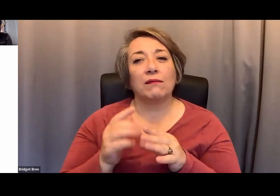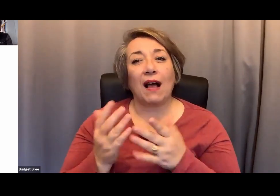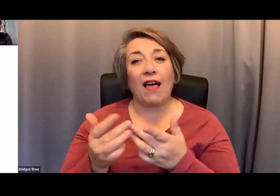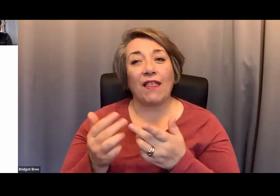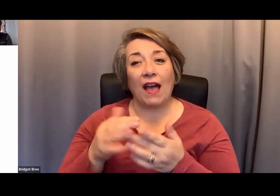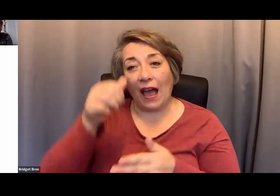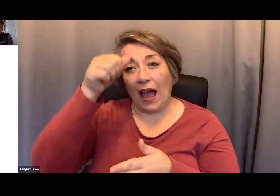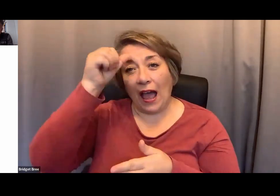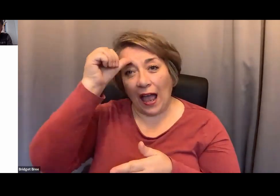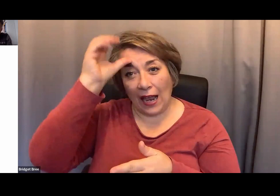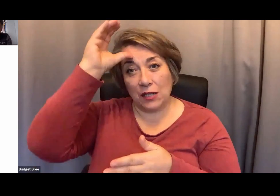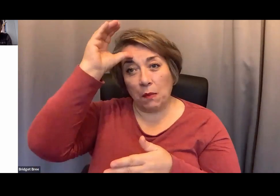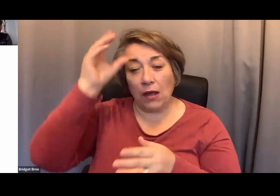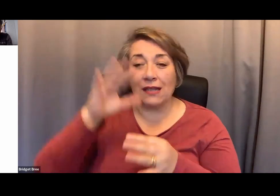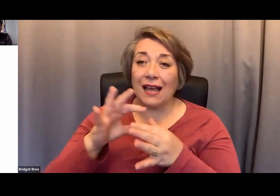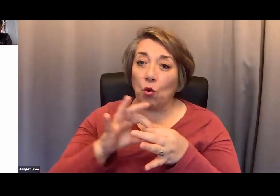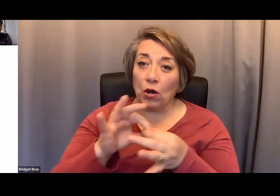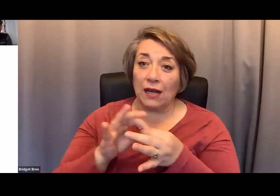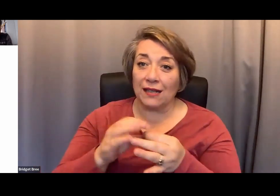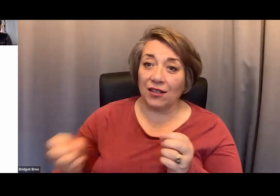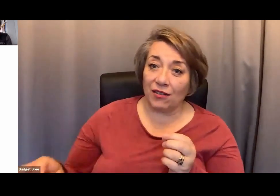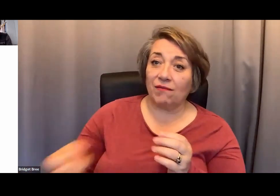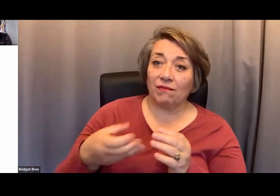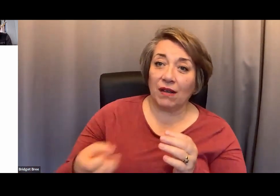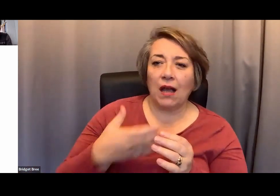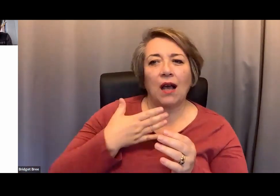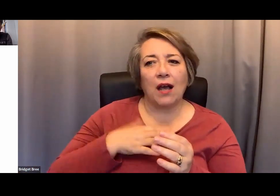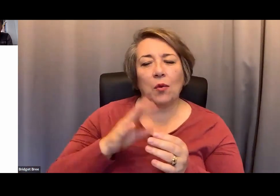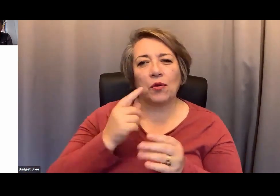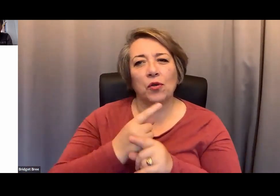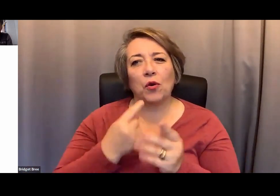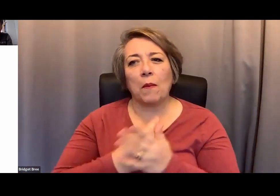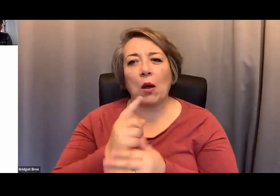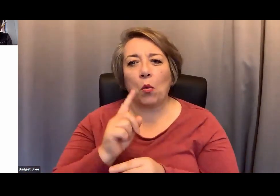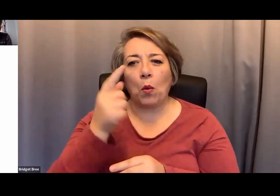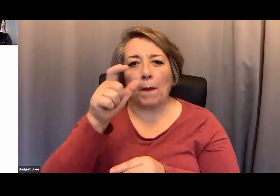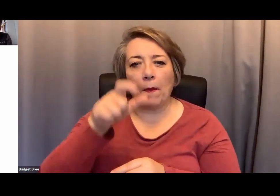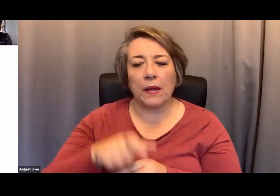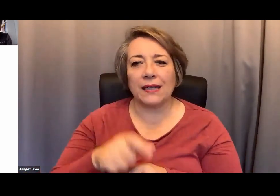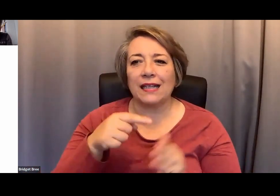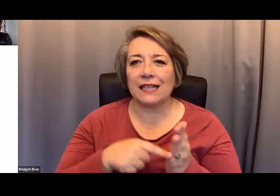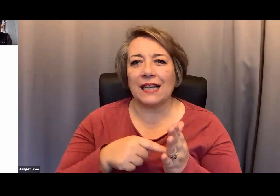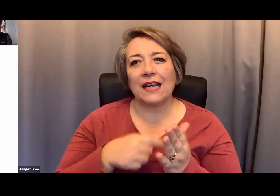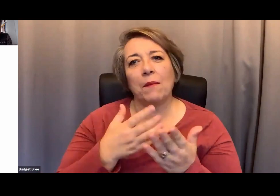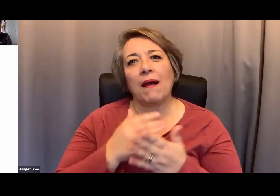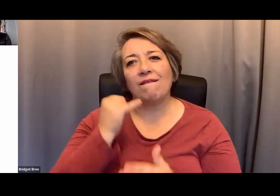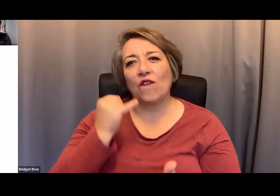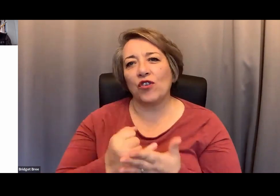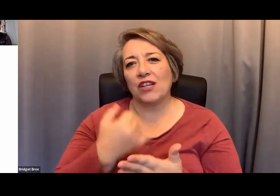lot of organizations. I would like to highlight one person, that is Dani, who should have joined us today. She's unfortunately